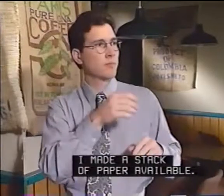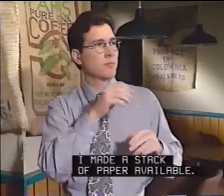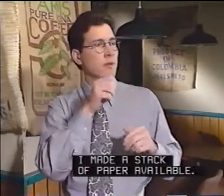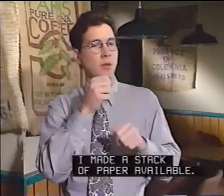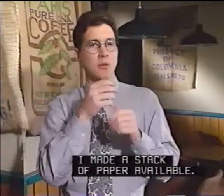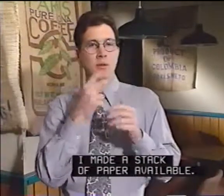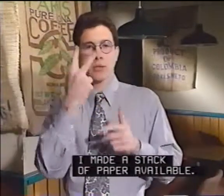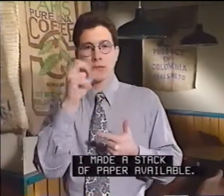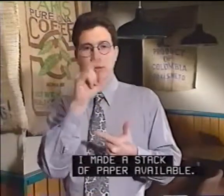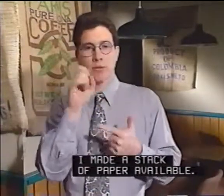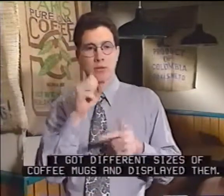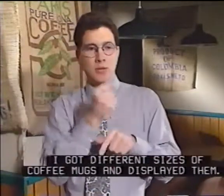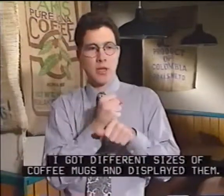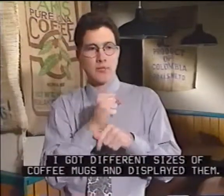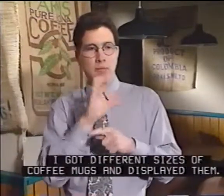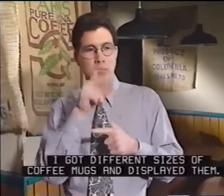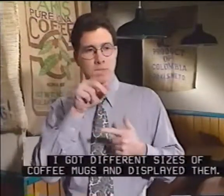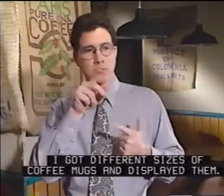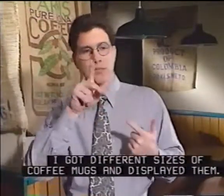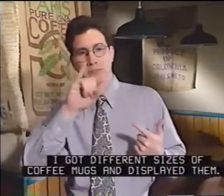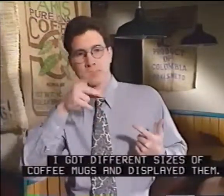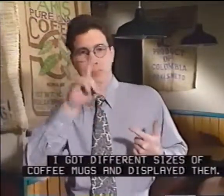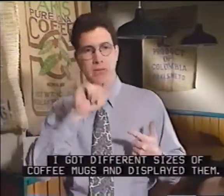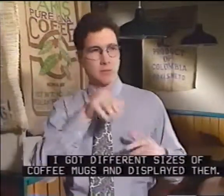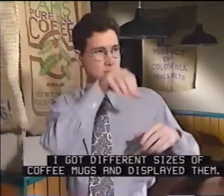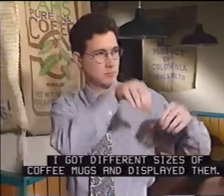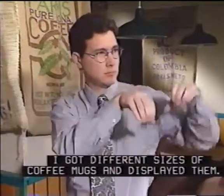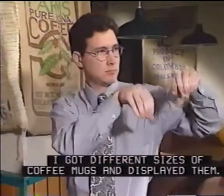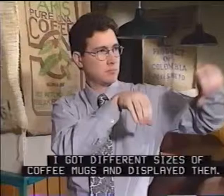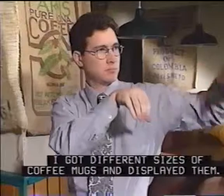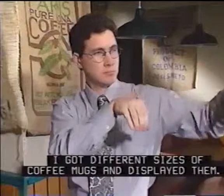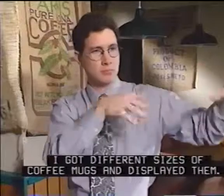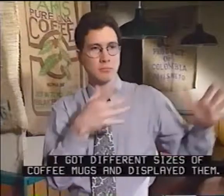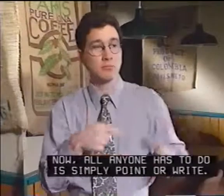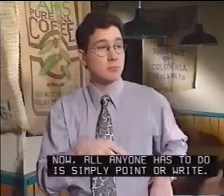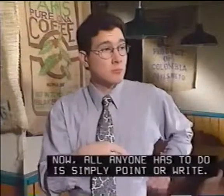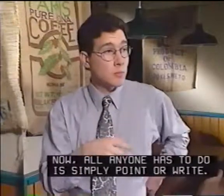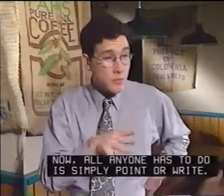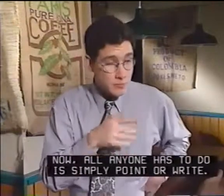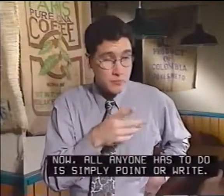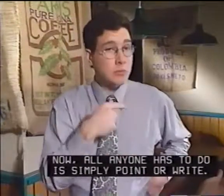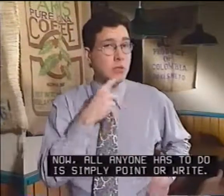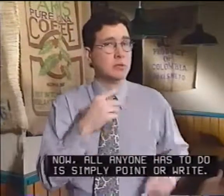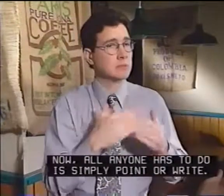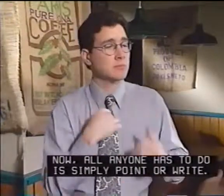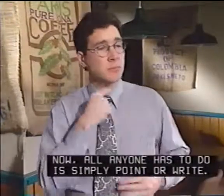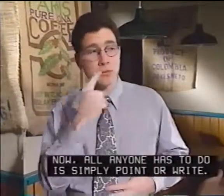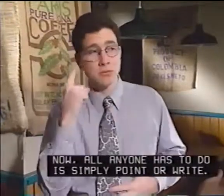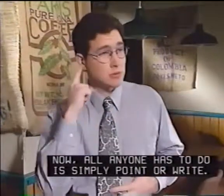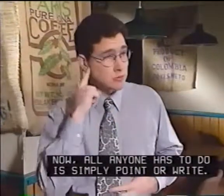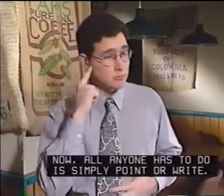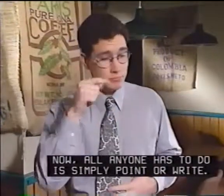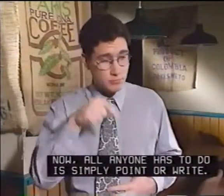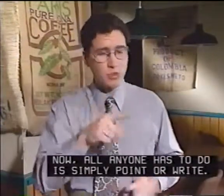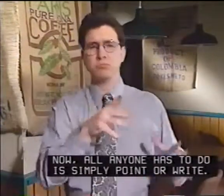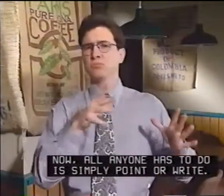paper available. I got different sizes of coffee mugs and displayed them. Now, all anyone has to do is simply point or write.